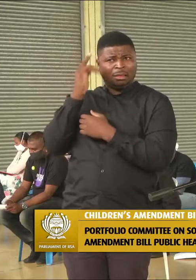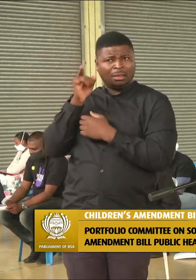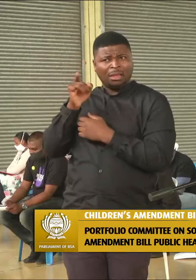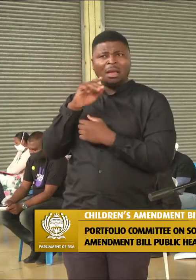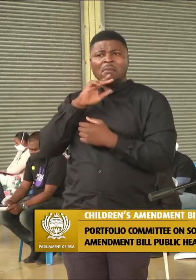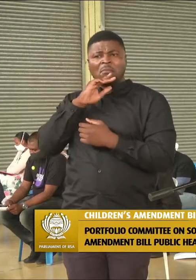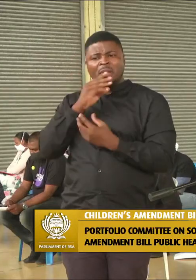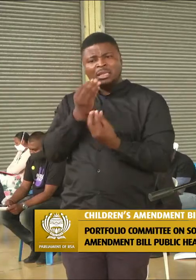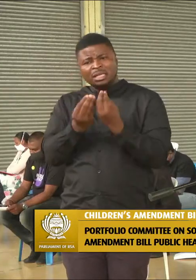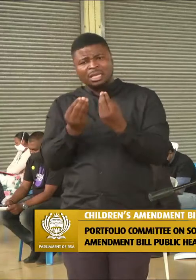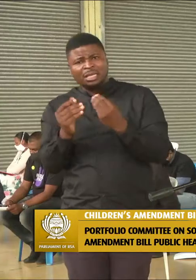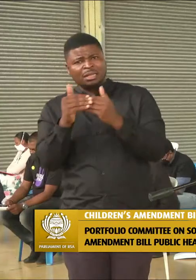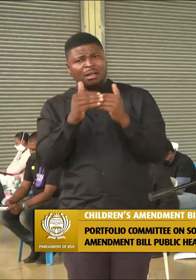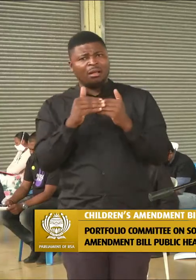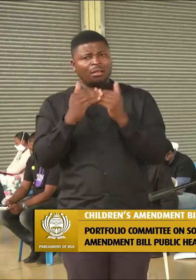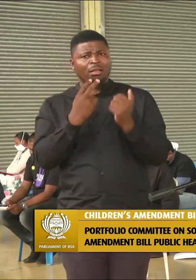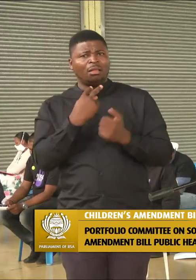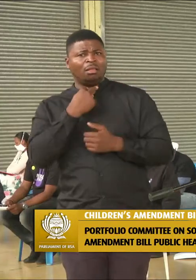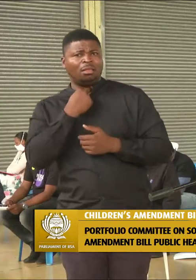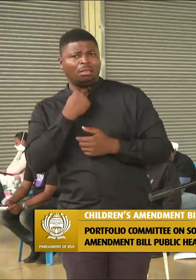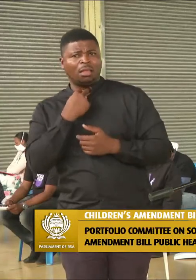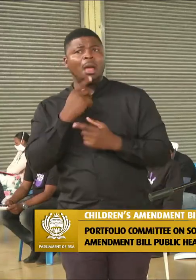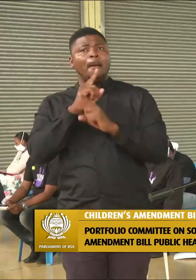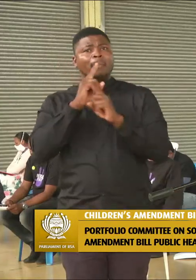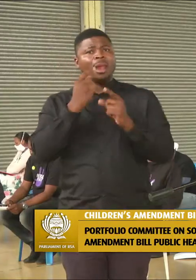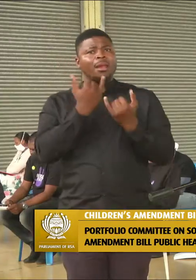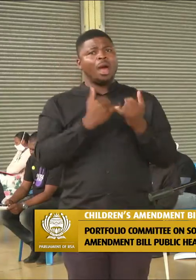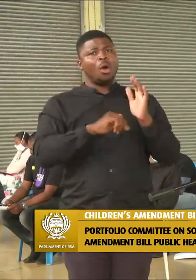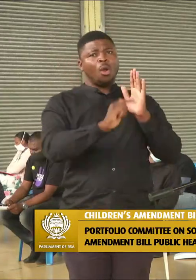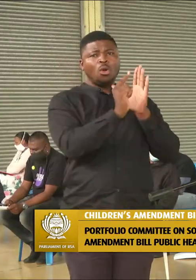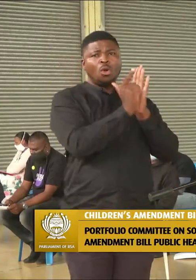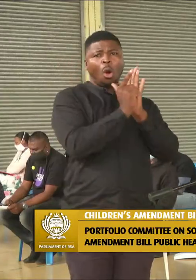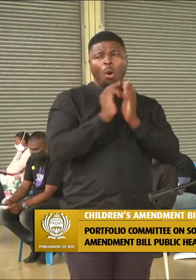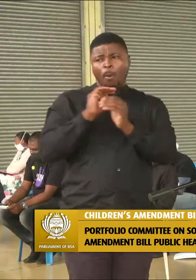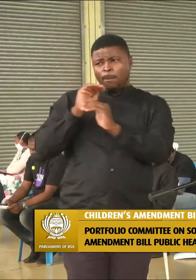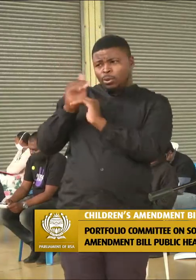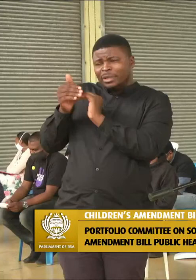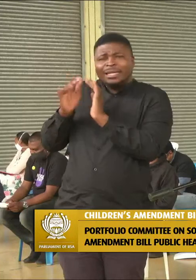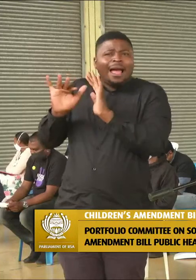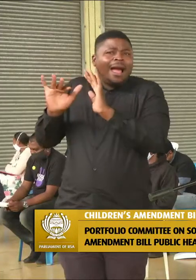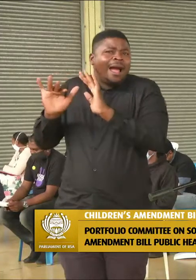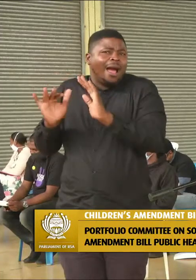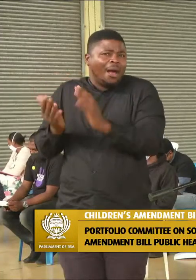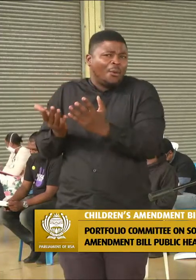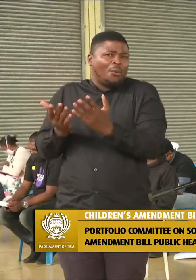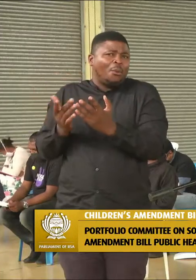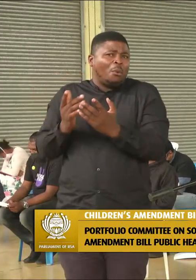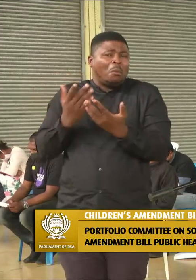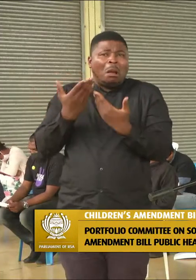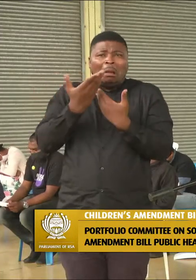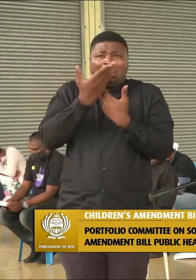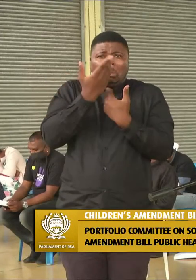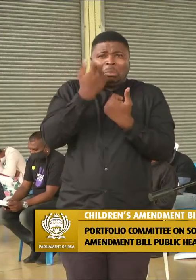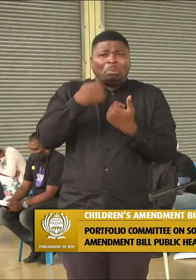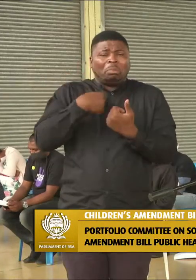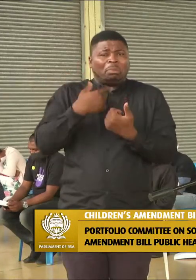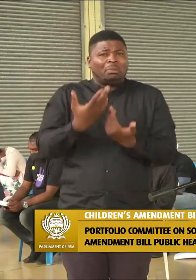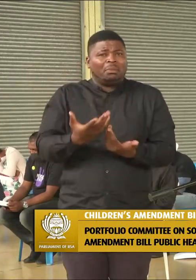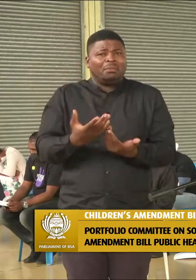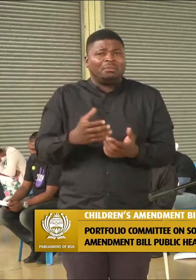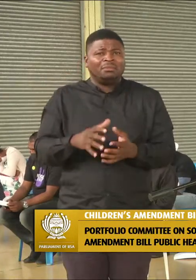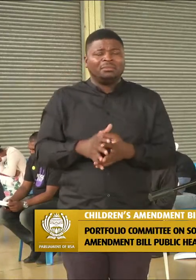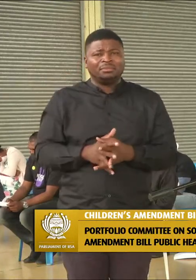ulibelezalile angazi ukuthi mhlambe ngenziwa kanjani ukuthi bajova. I wonder how the law can help